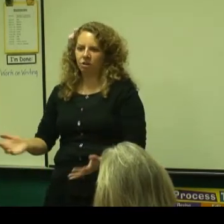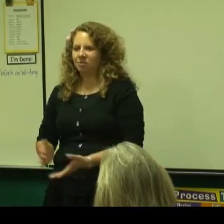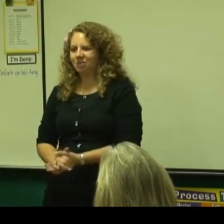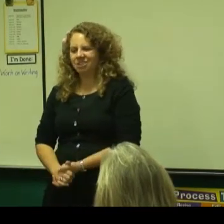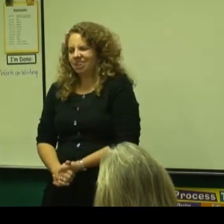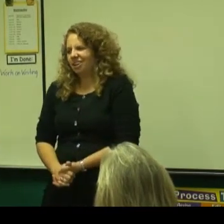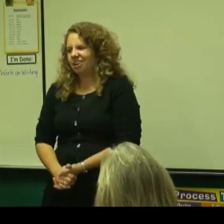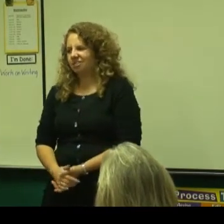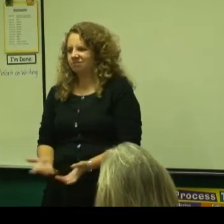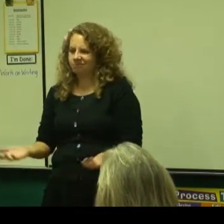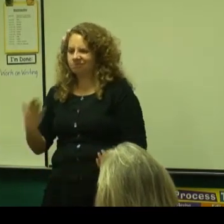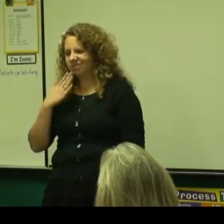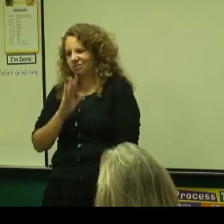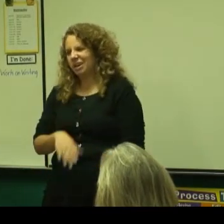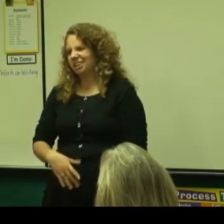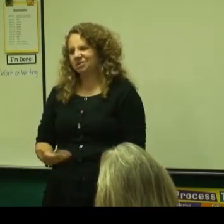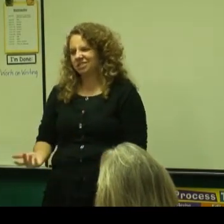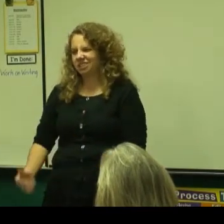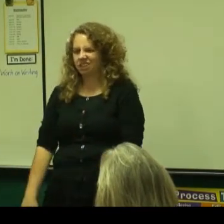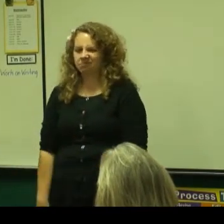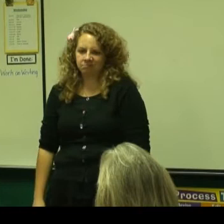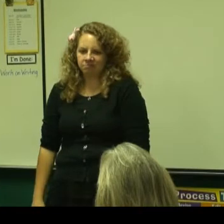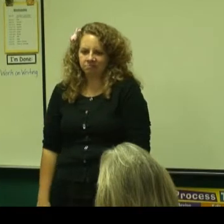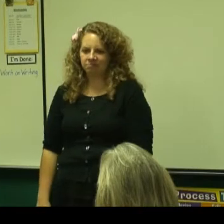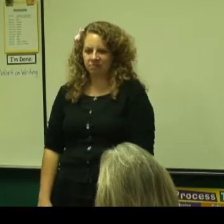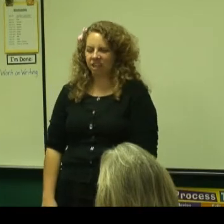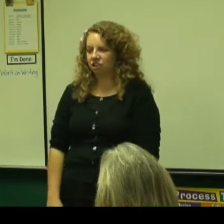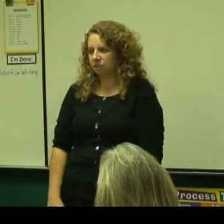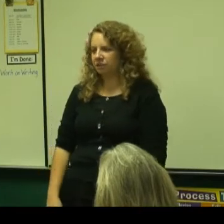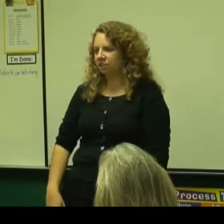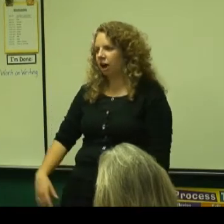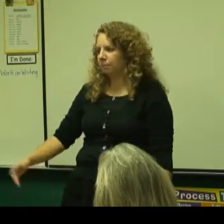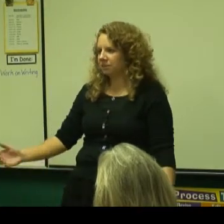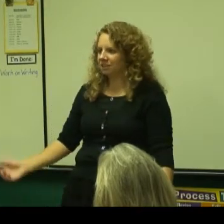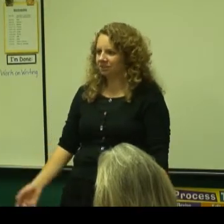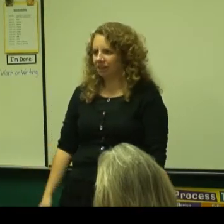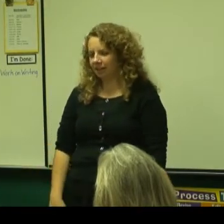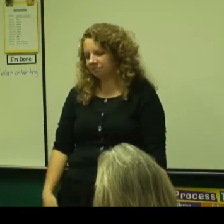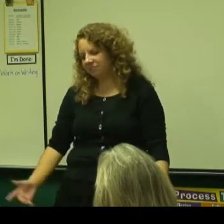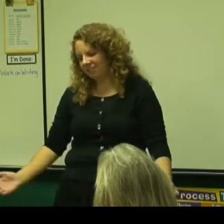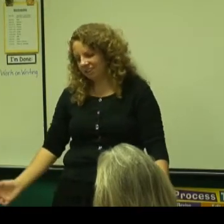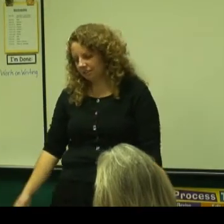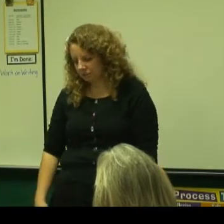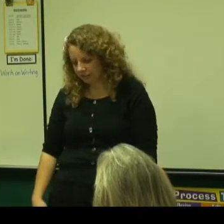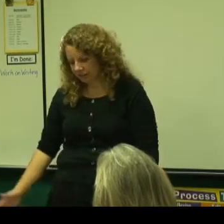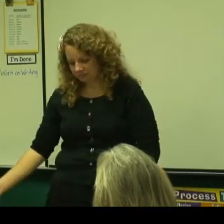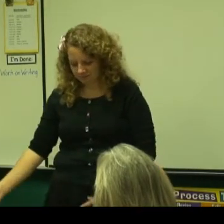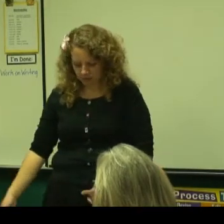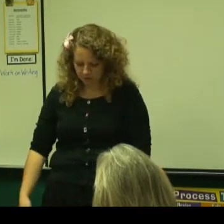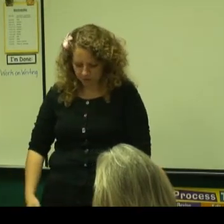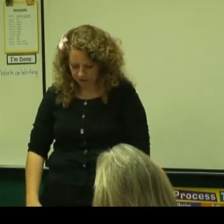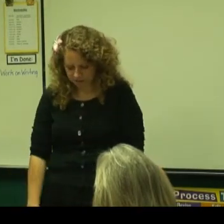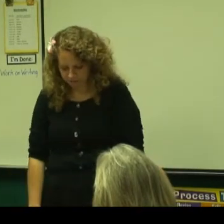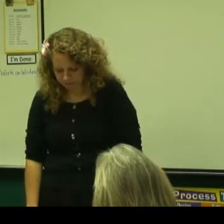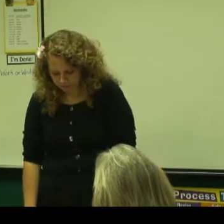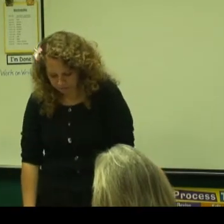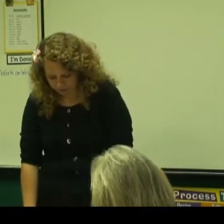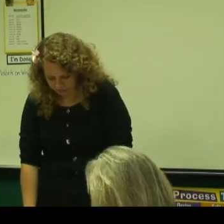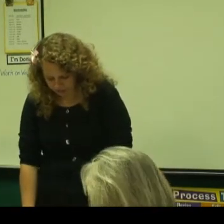horrible, just like, oh, it was bad, it wasn't any good. It can just be, like, the opposite of, like, great, not so good.